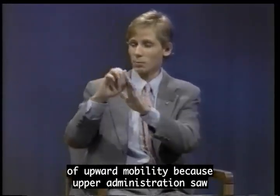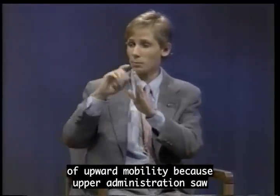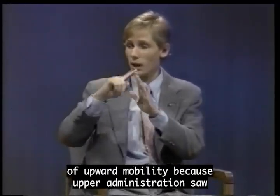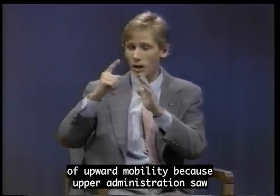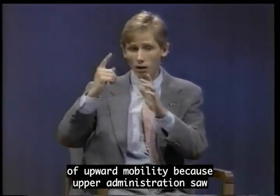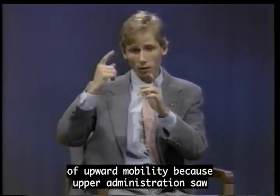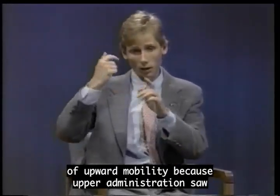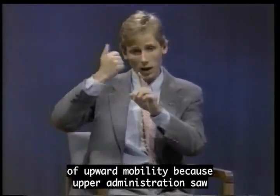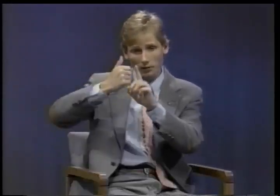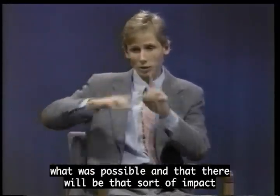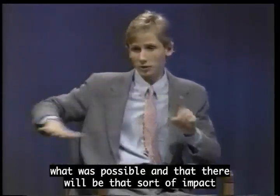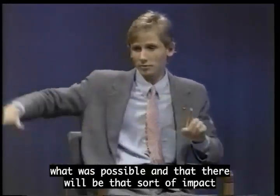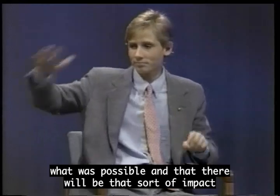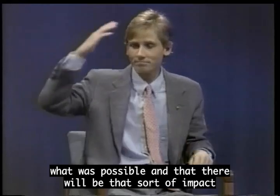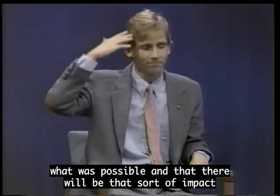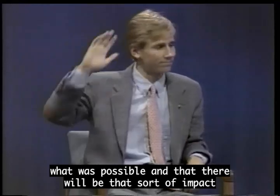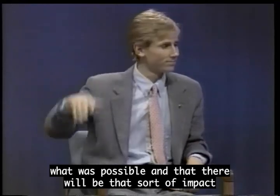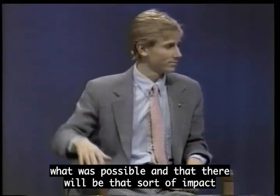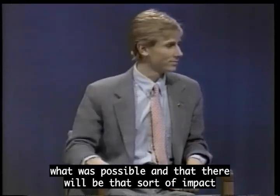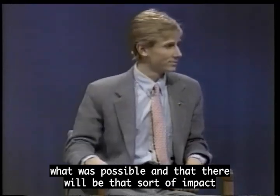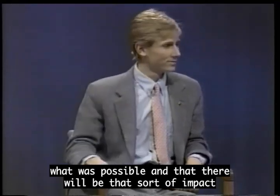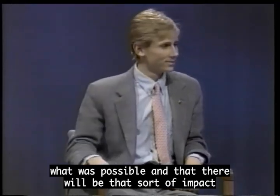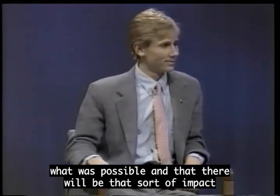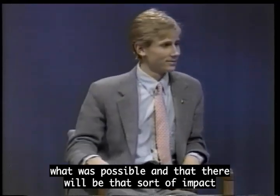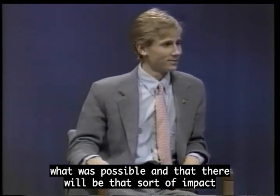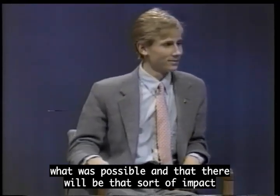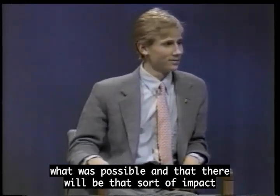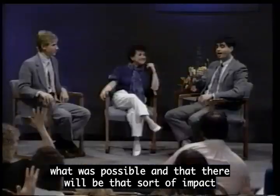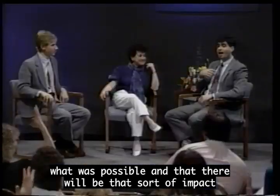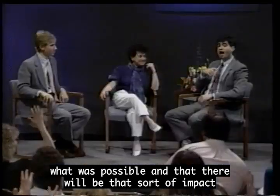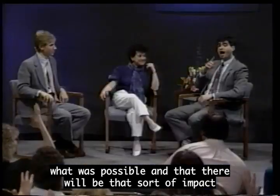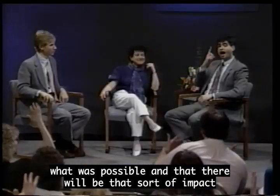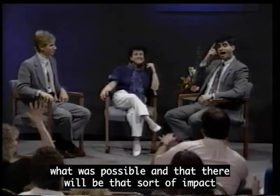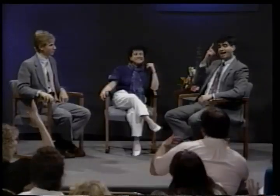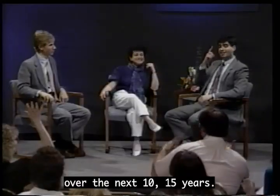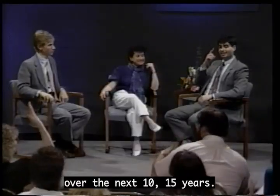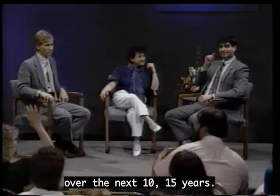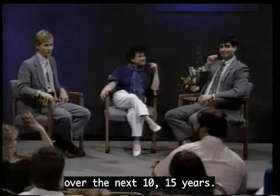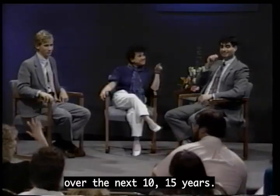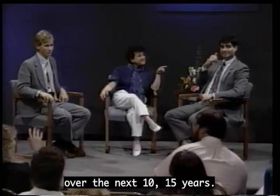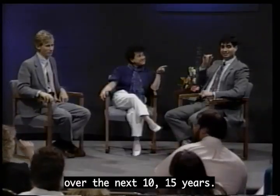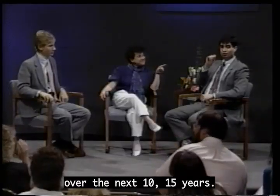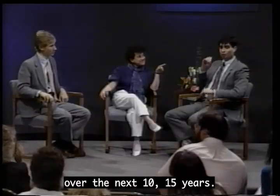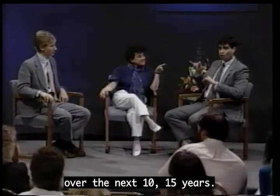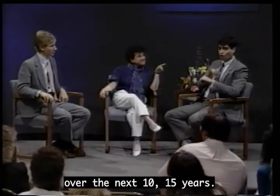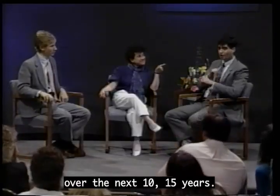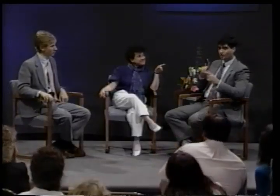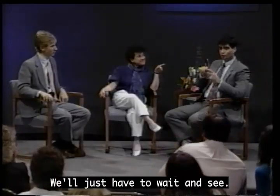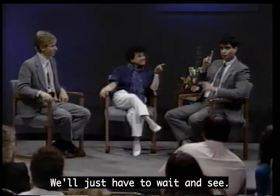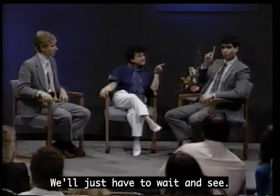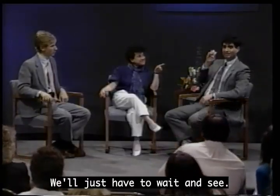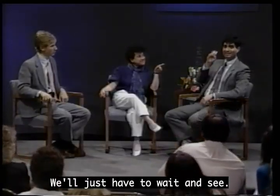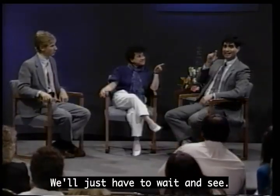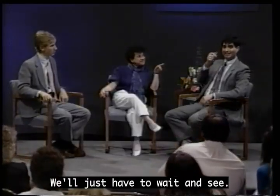there will be that sort of impact over the next 10, 15 yes, years. We'll that's just have so to wait good. And see. That's, very important impact. In many